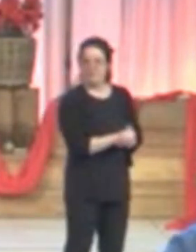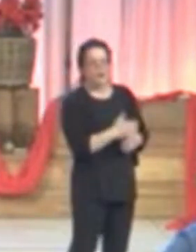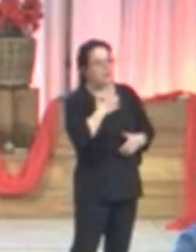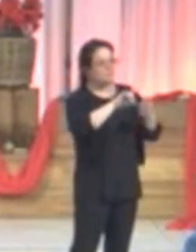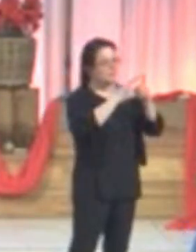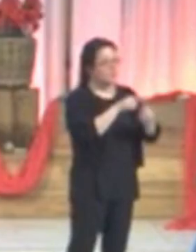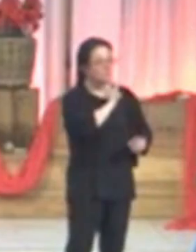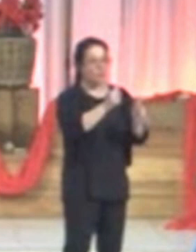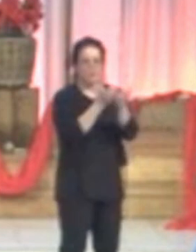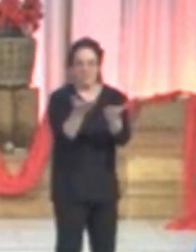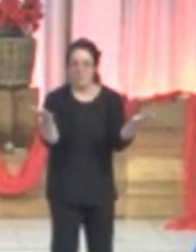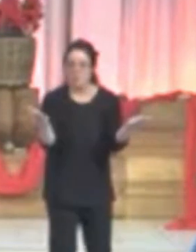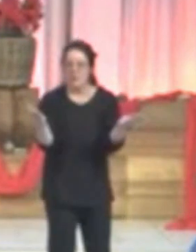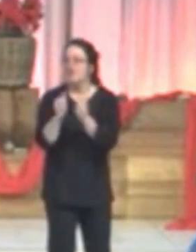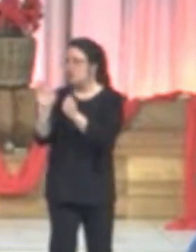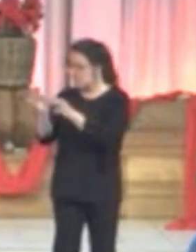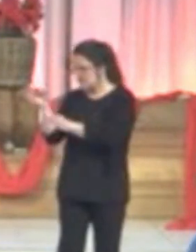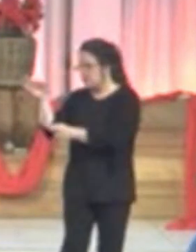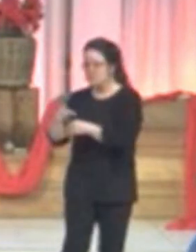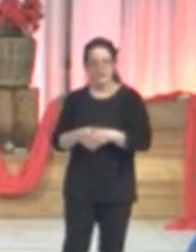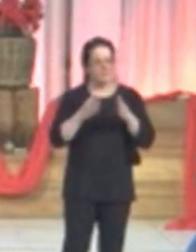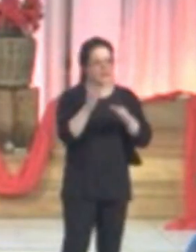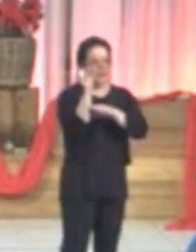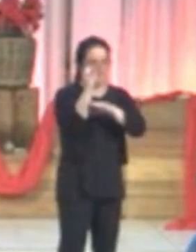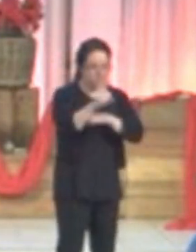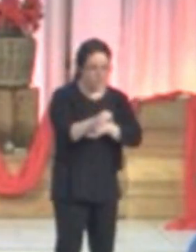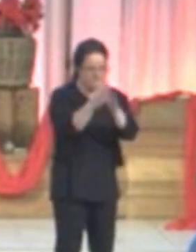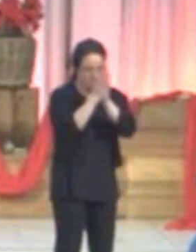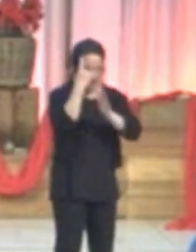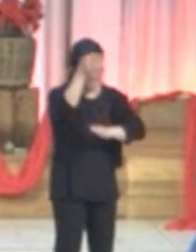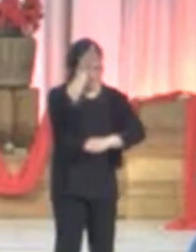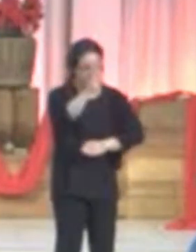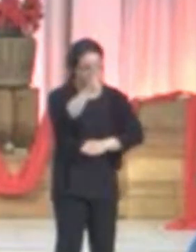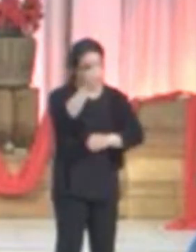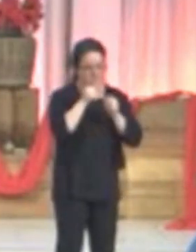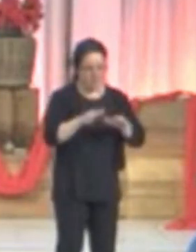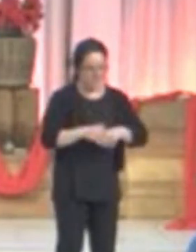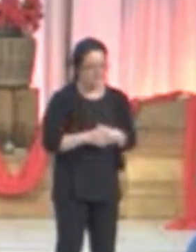My friends, the Lord is with you. The Lord is with you. Let us bow our heads and pray for God's blessing.